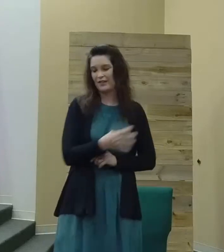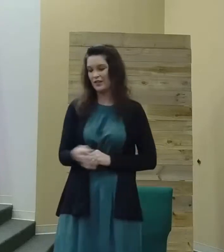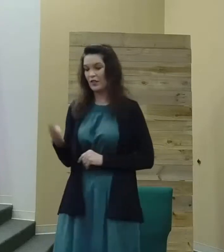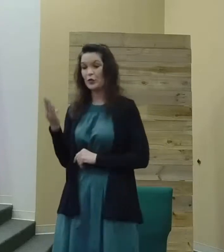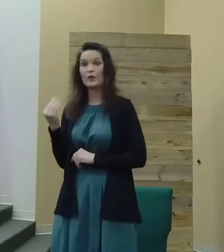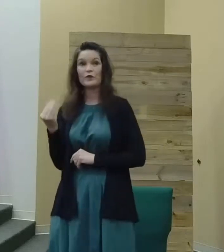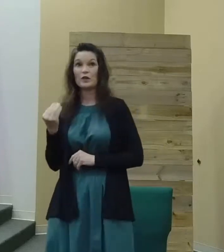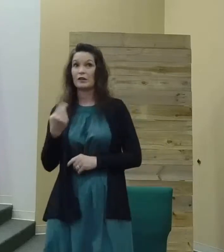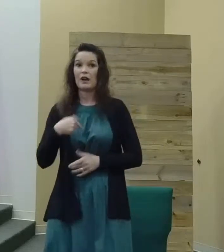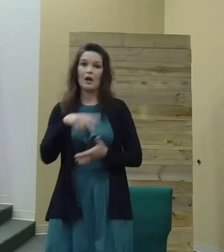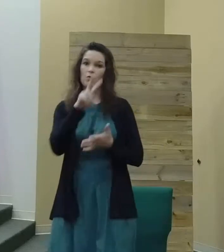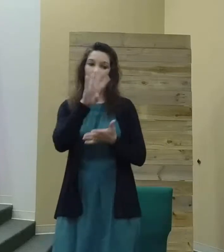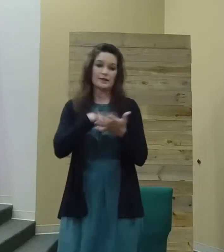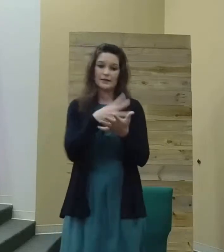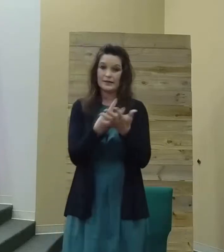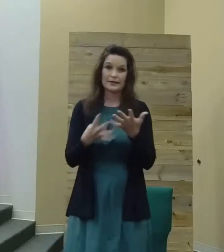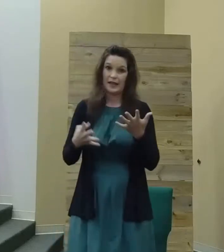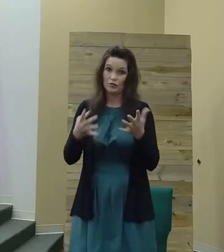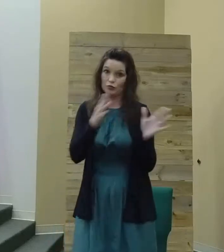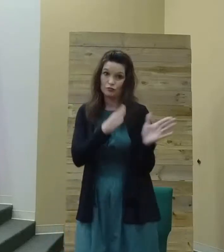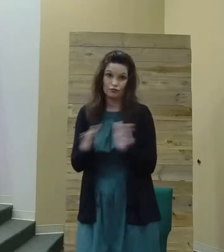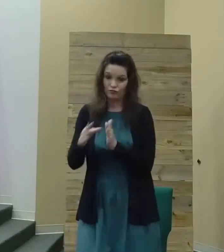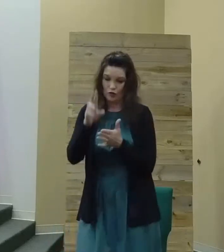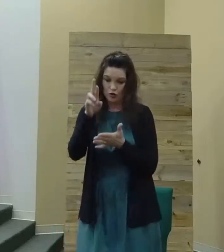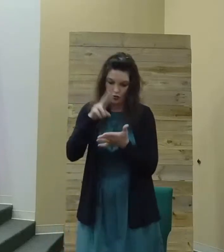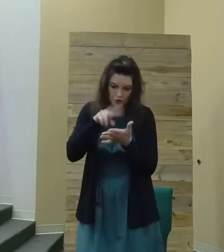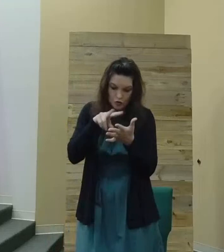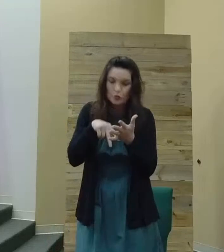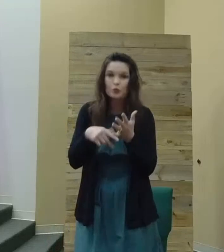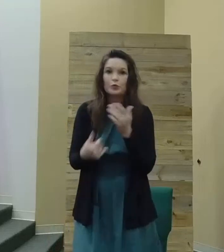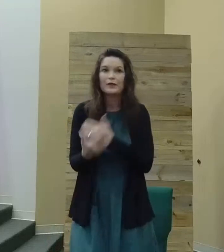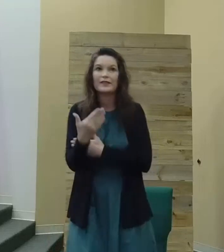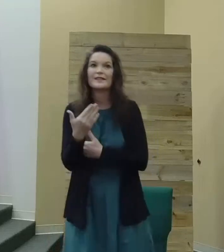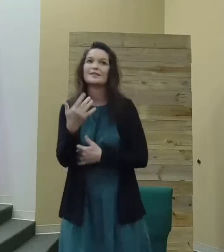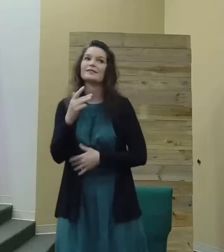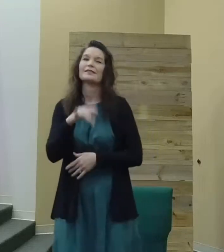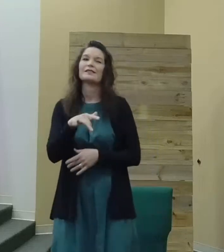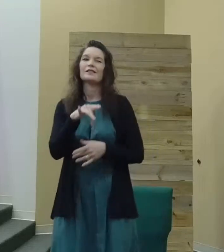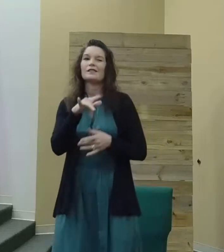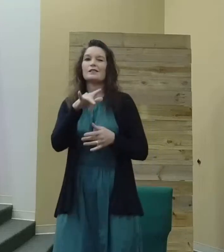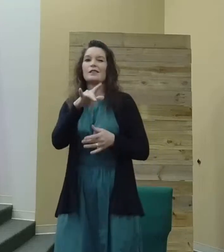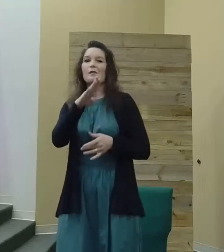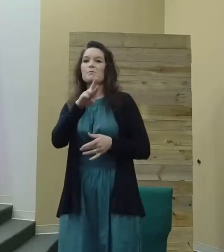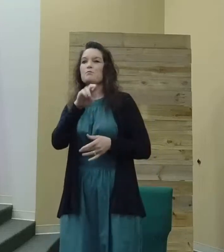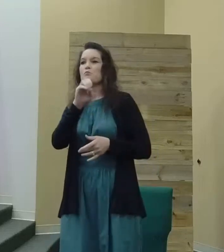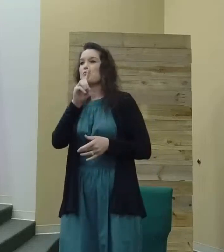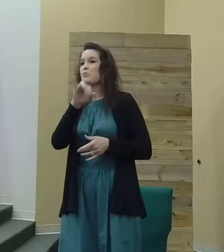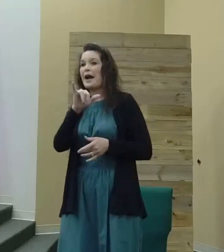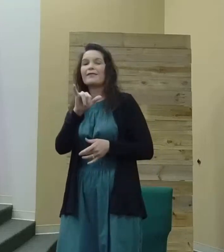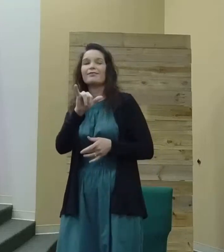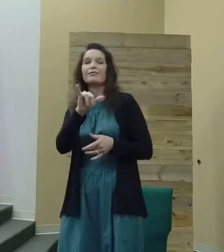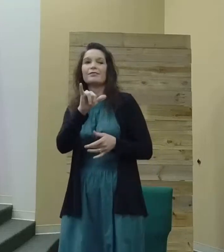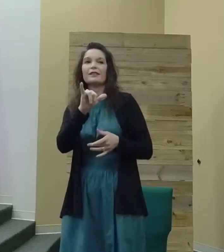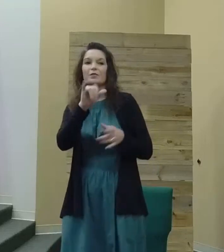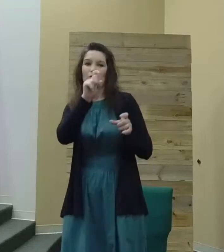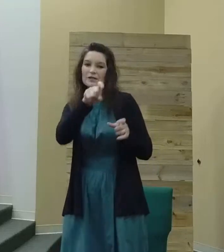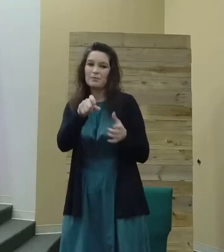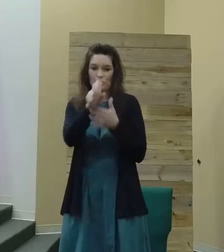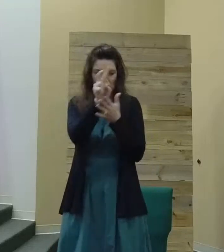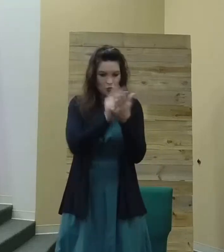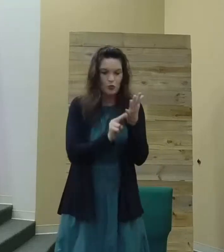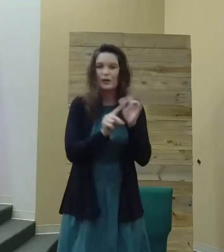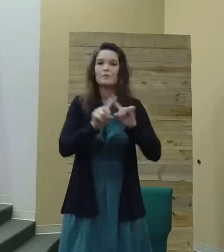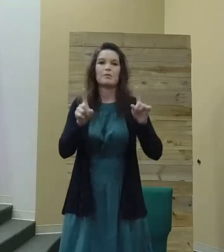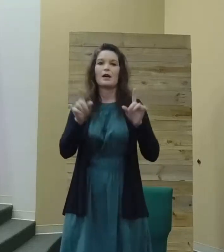11 through 14. I was not scheduled to read this morning. That's why I had to make sure Bradley was scheduled to read this, but he had